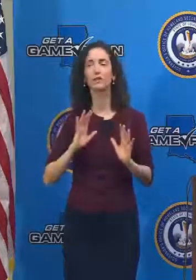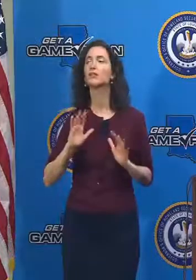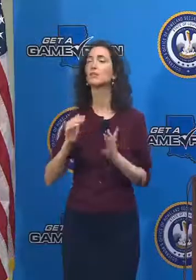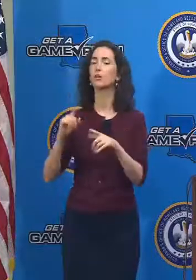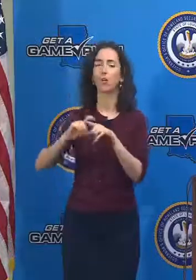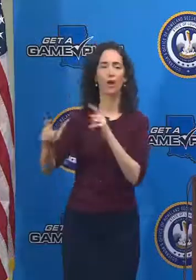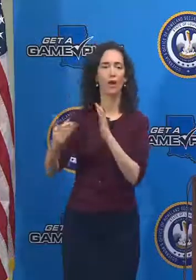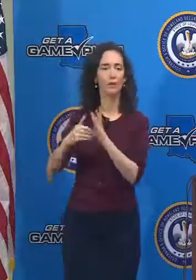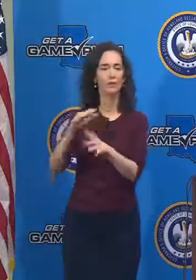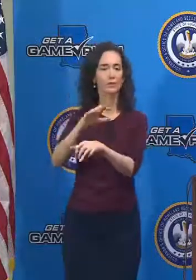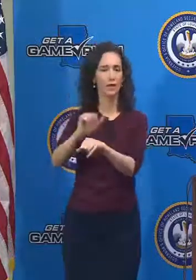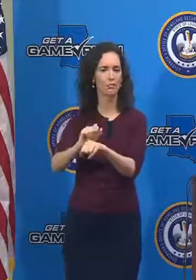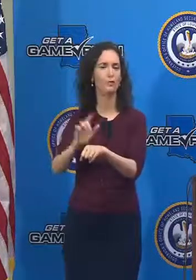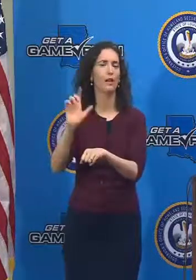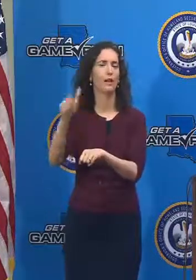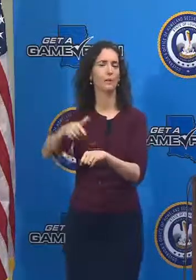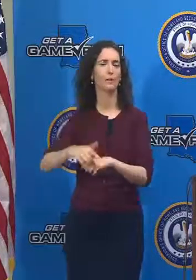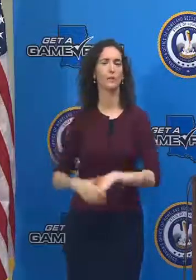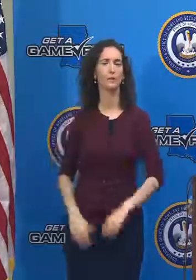as possible. Okay.